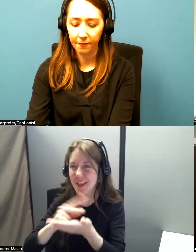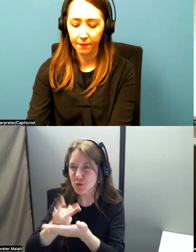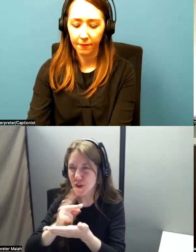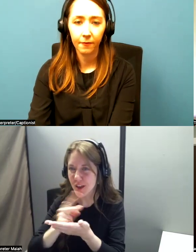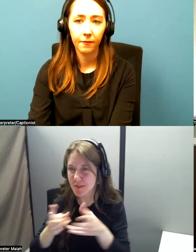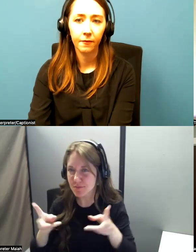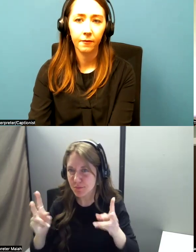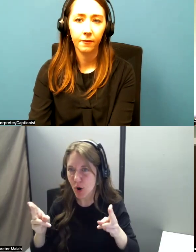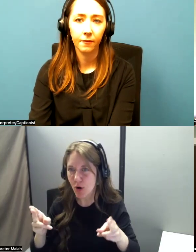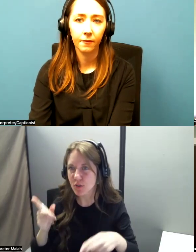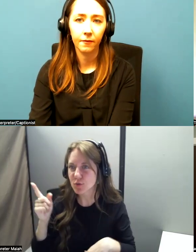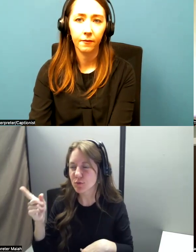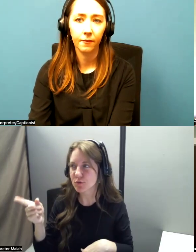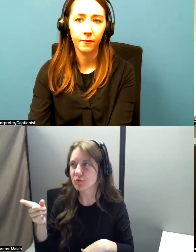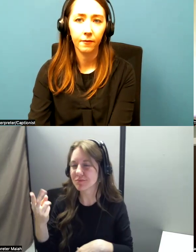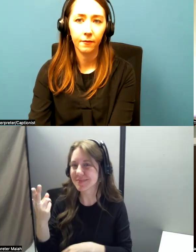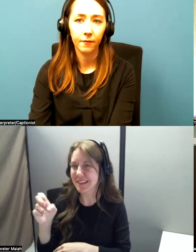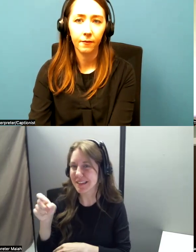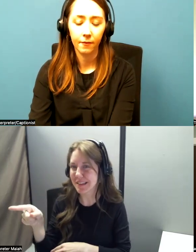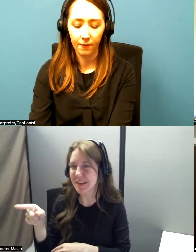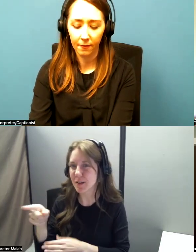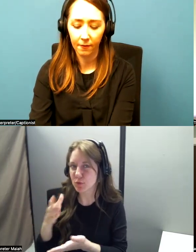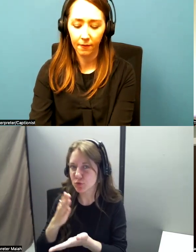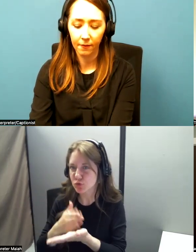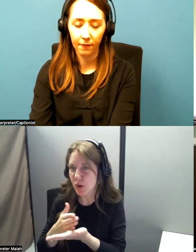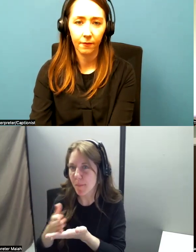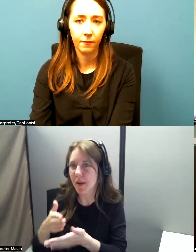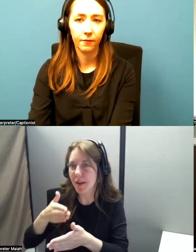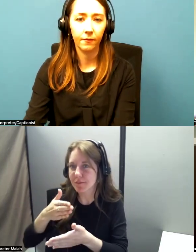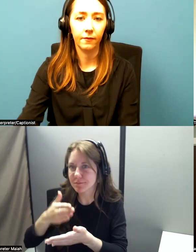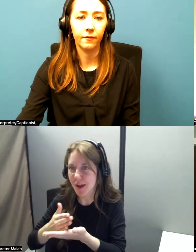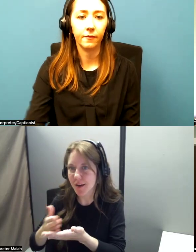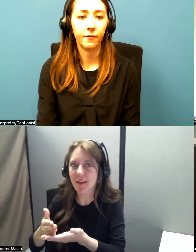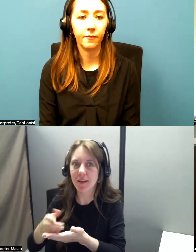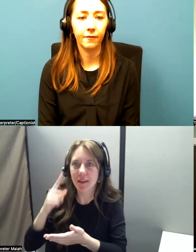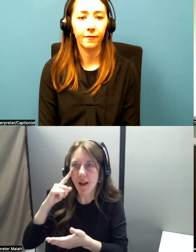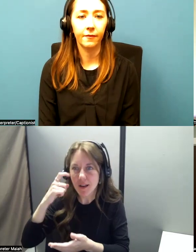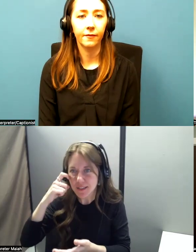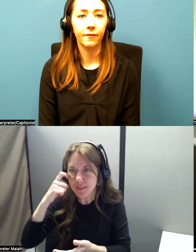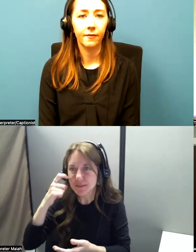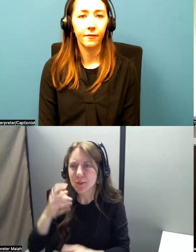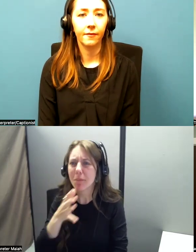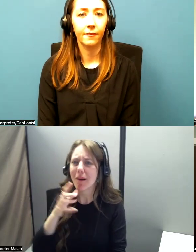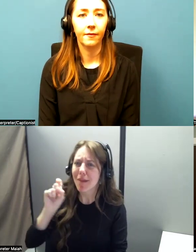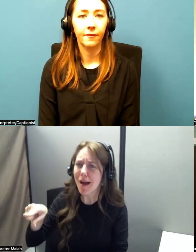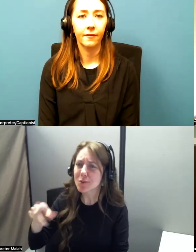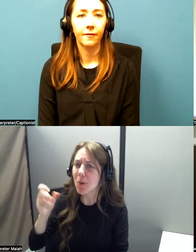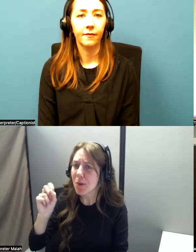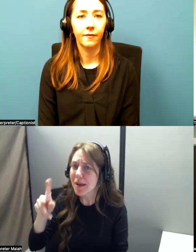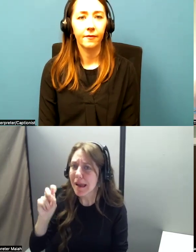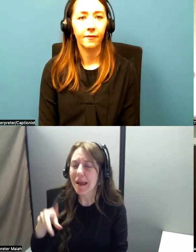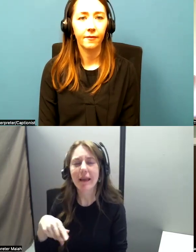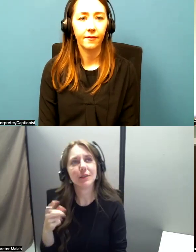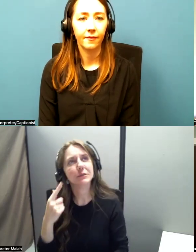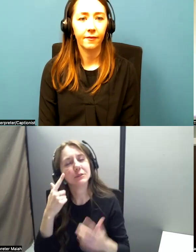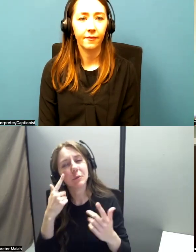chopping up onions. You had like a moment for yourself, and the mom was like, "Are you okay?" And then you were like, I lost my mom. It's so nice